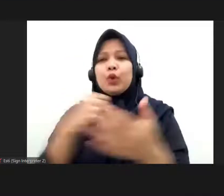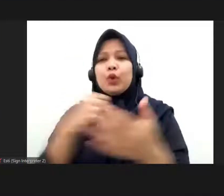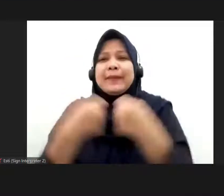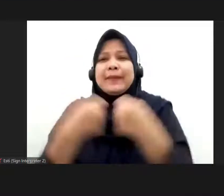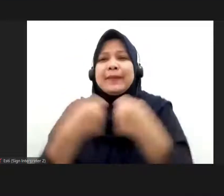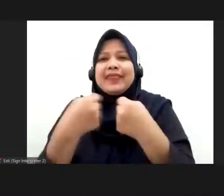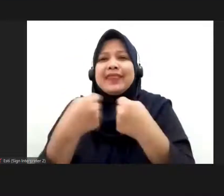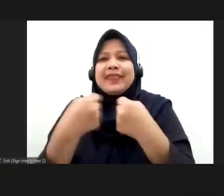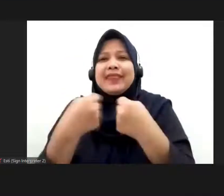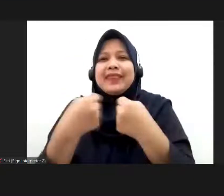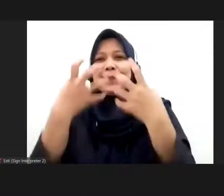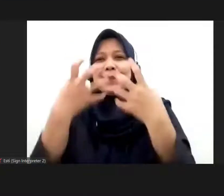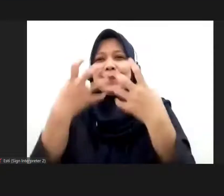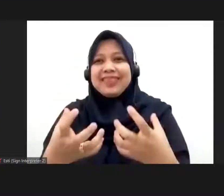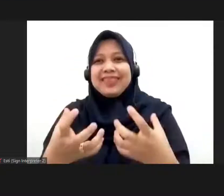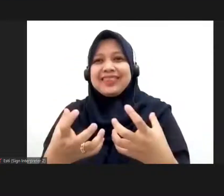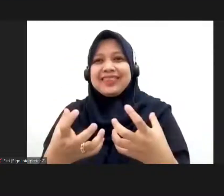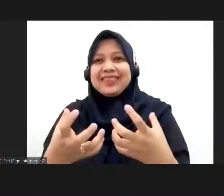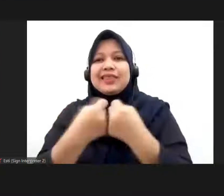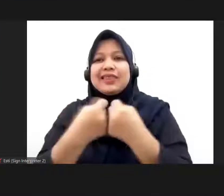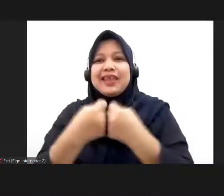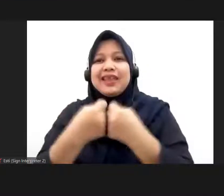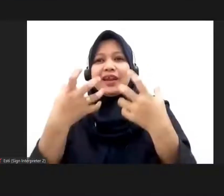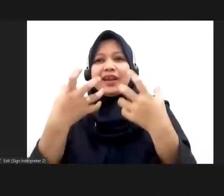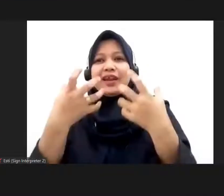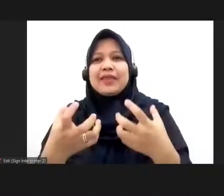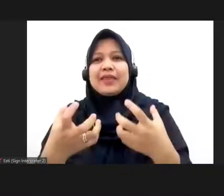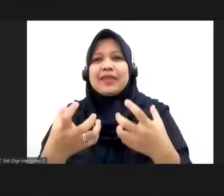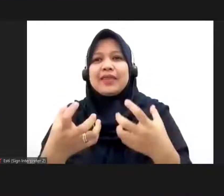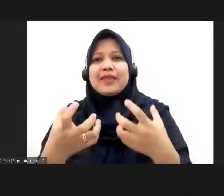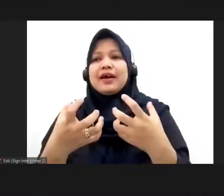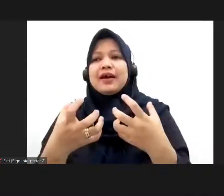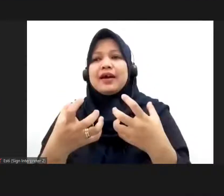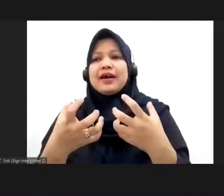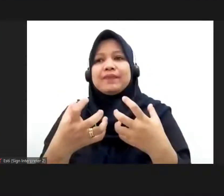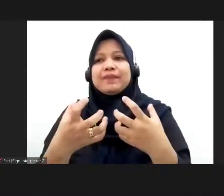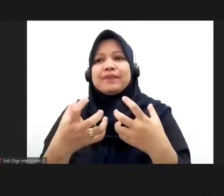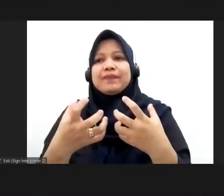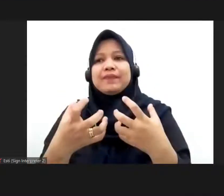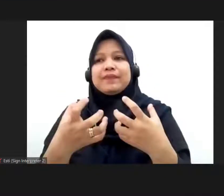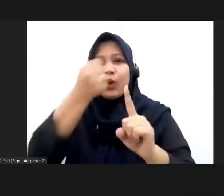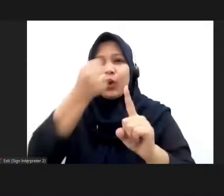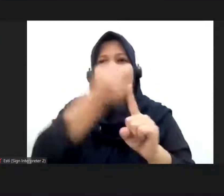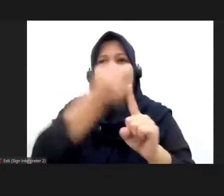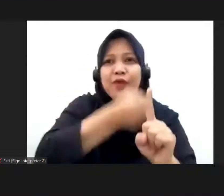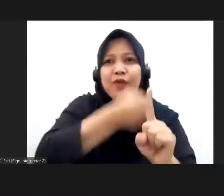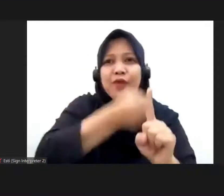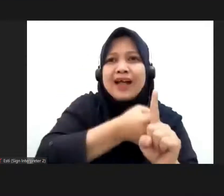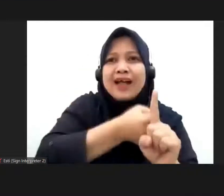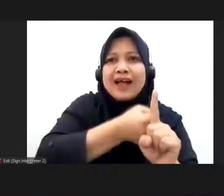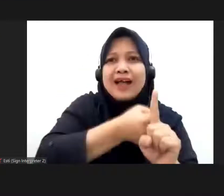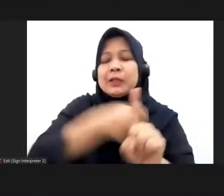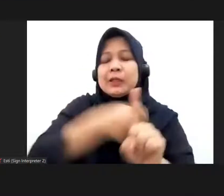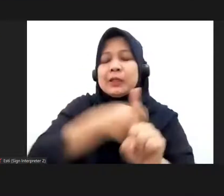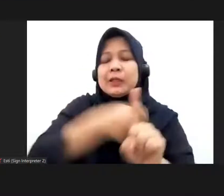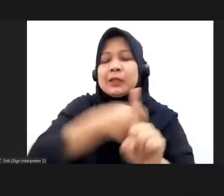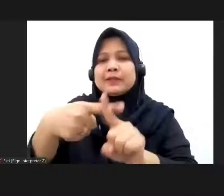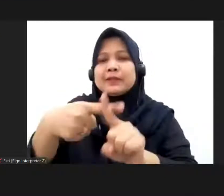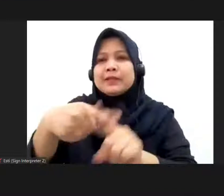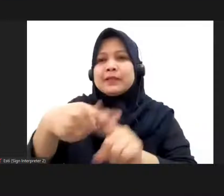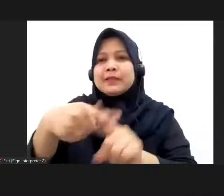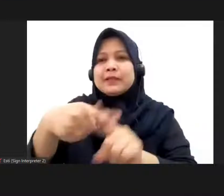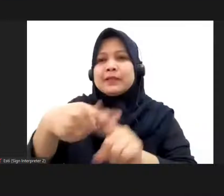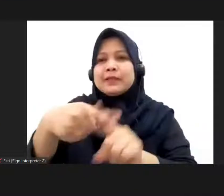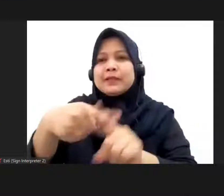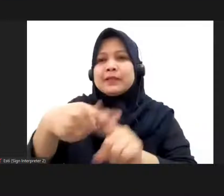challenging role, no, role in really advocating and making sure that the voices on the ground